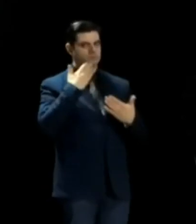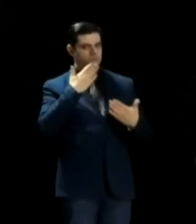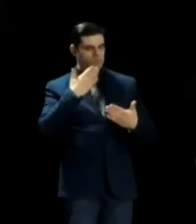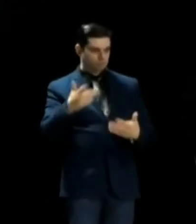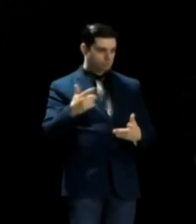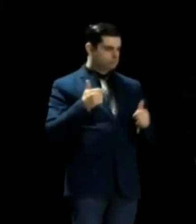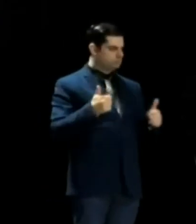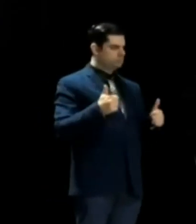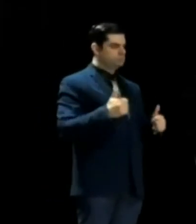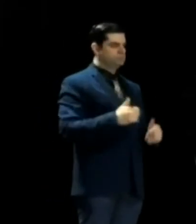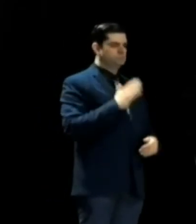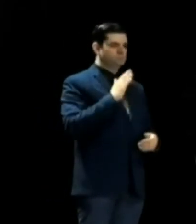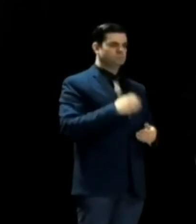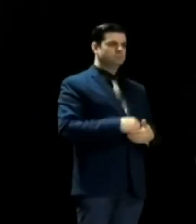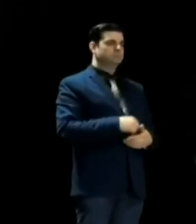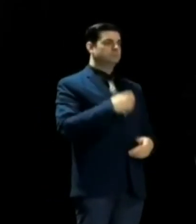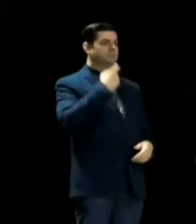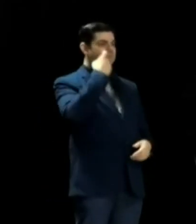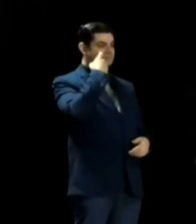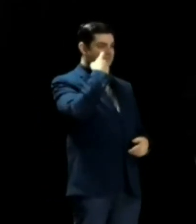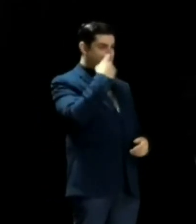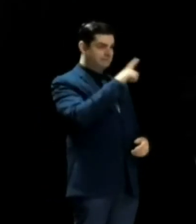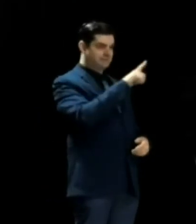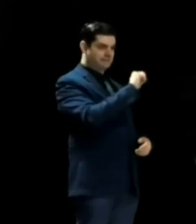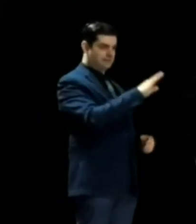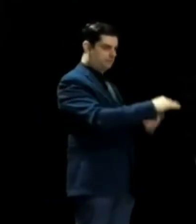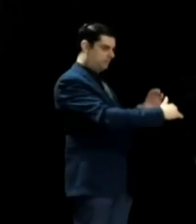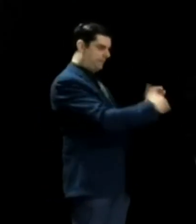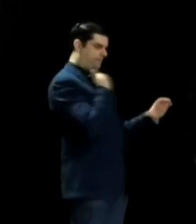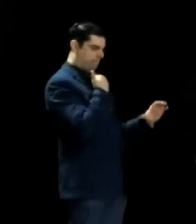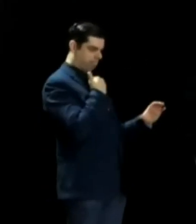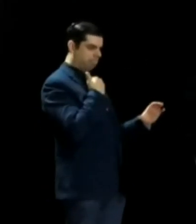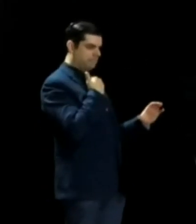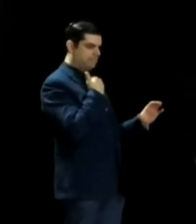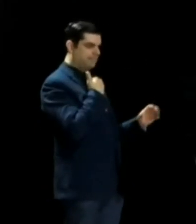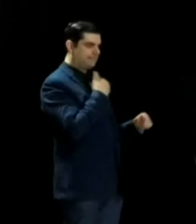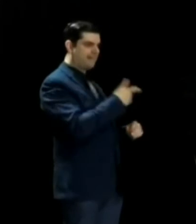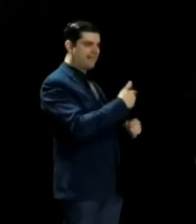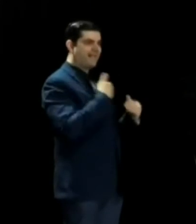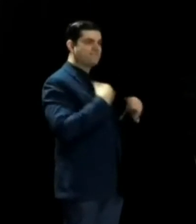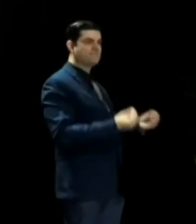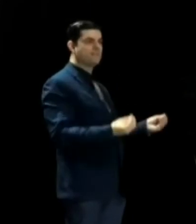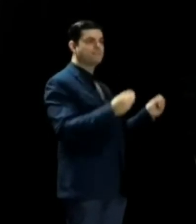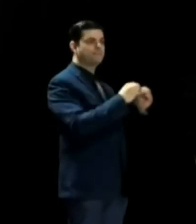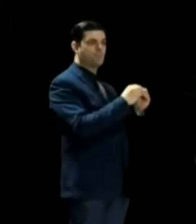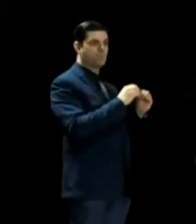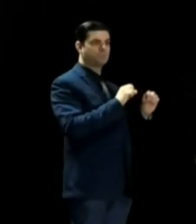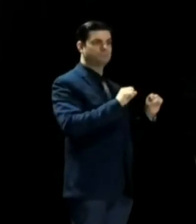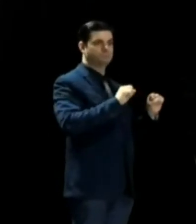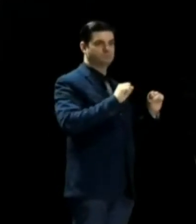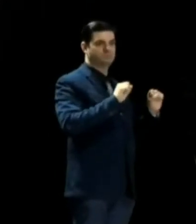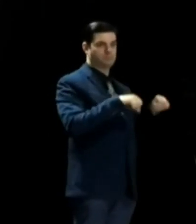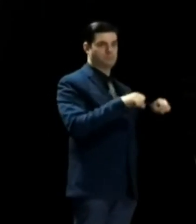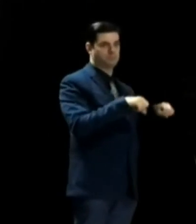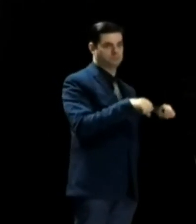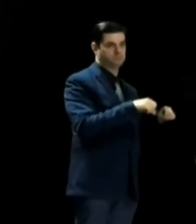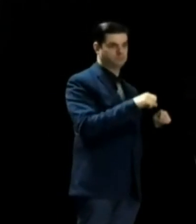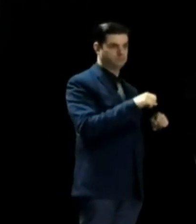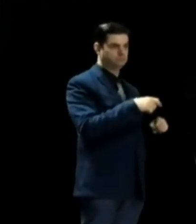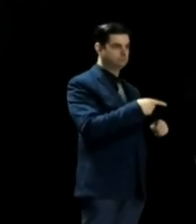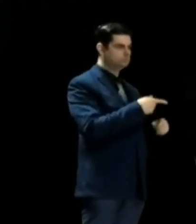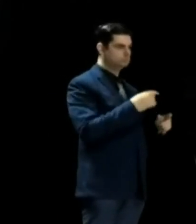had another lab email me saying they potentially have some more capacity okay, let's plug you into the plan